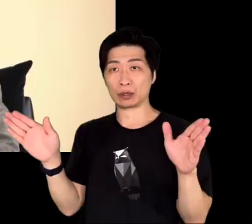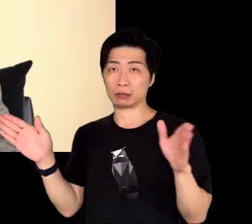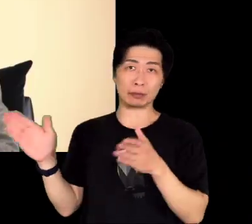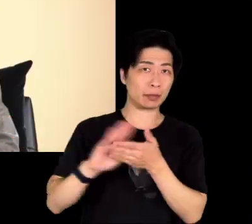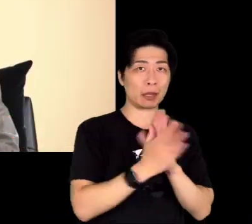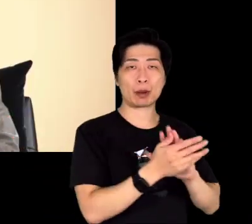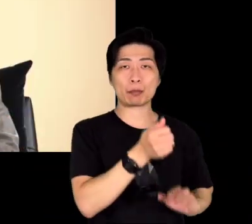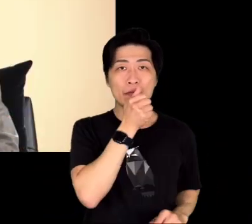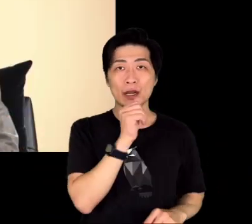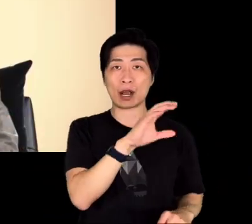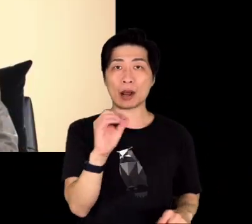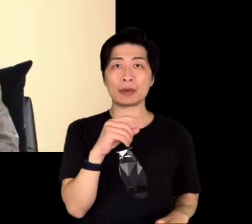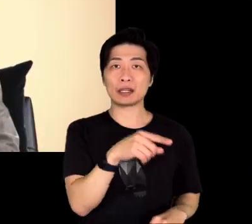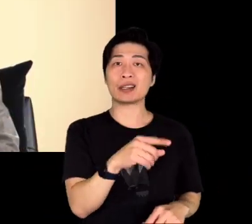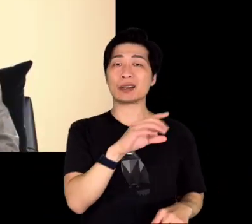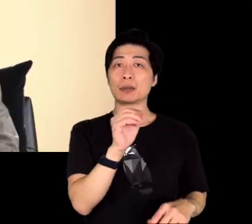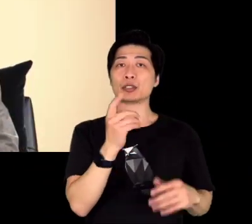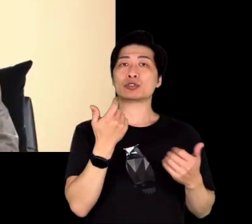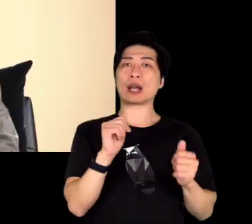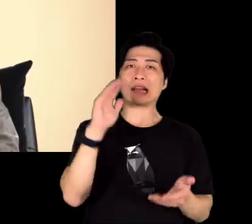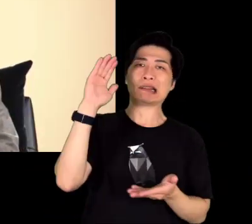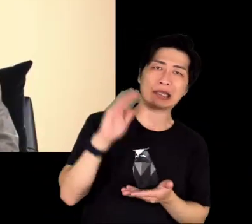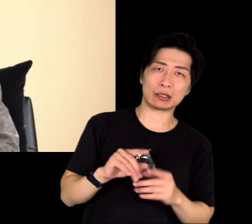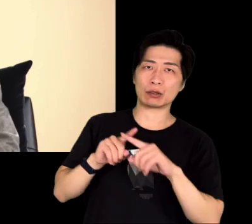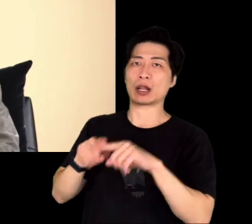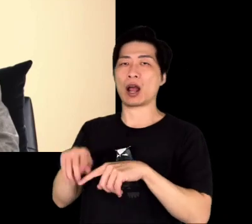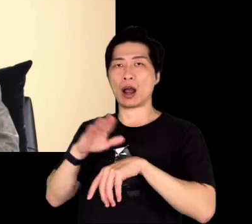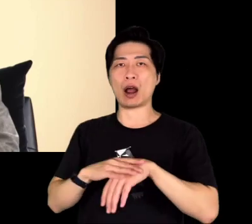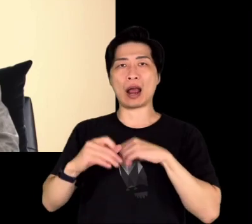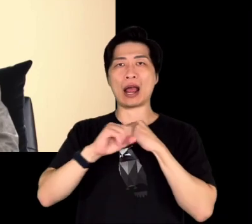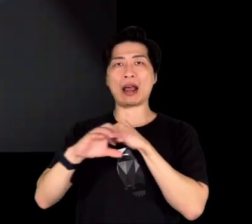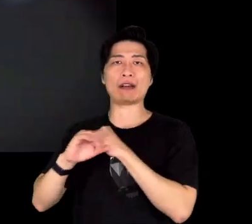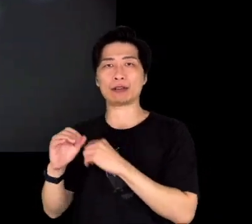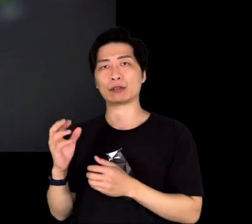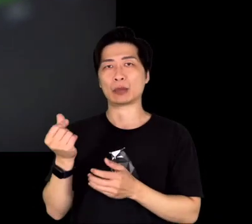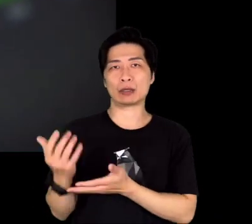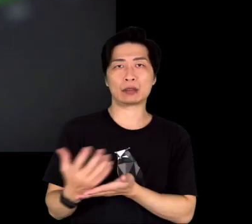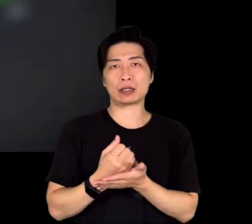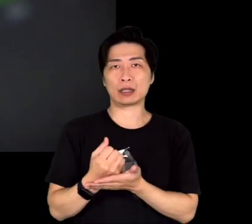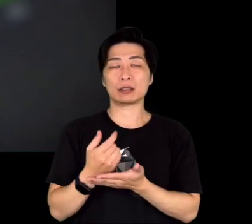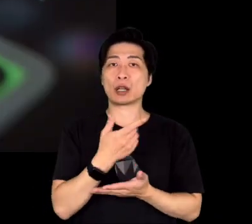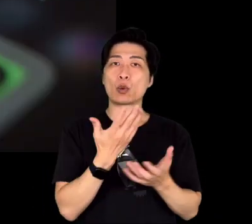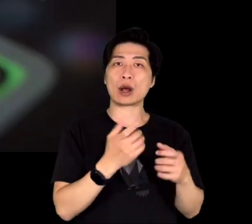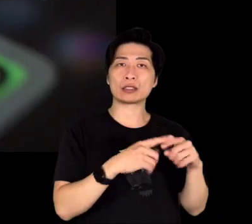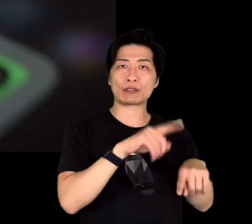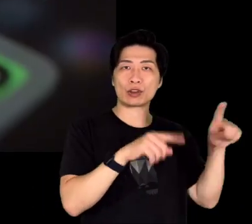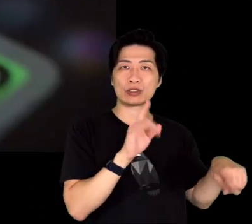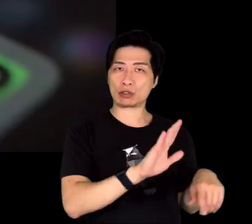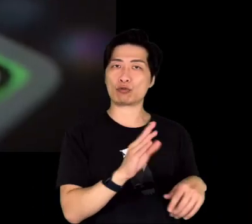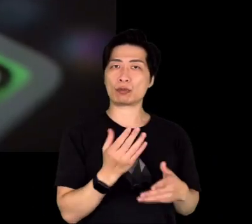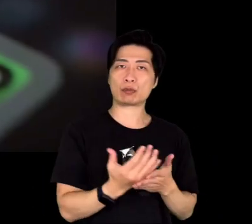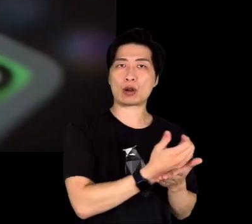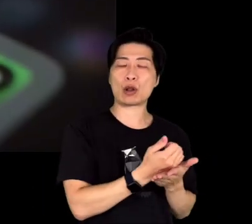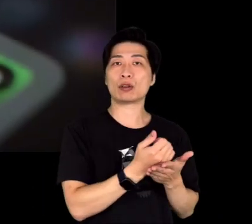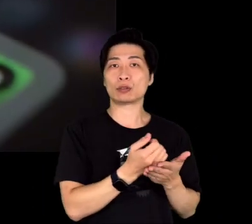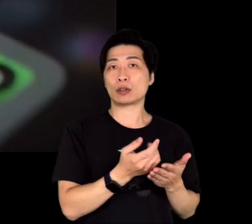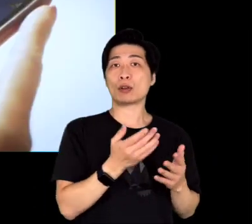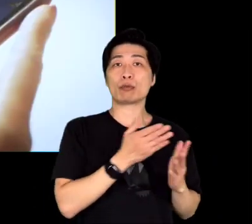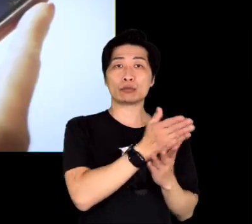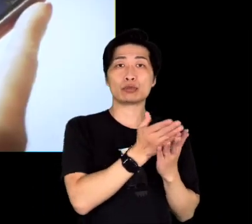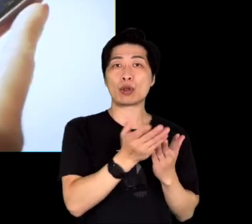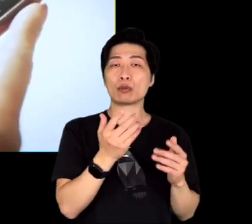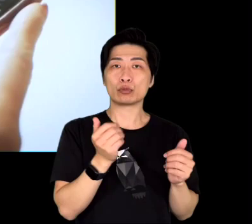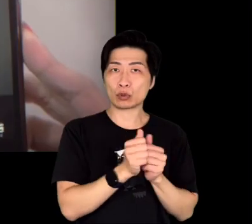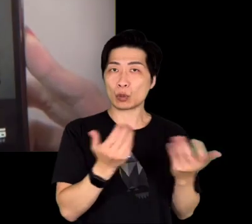the company is looking to minimize its reliance on advertiser revenue to fund the company and is looking to diversify its revenue streams with financial